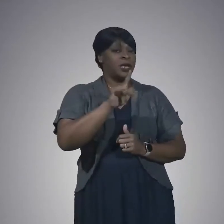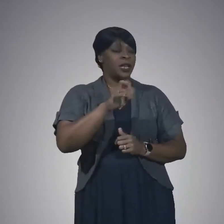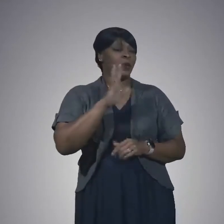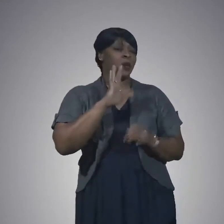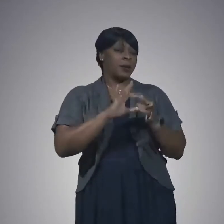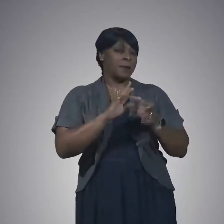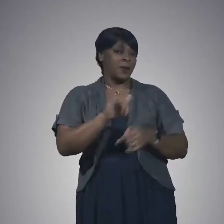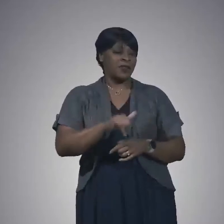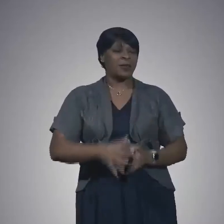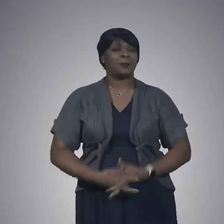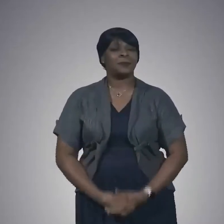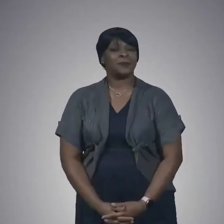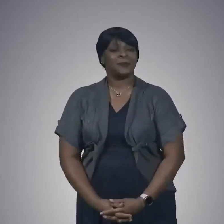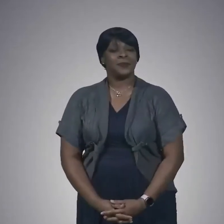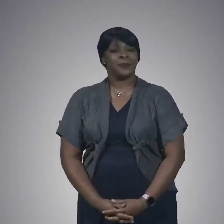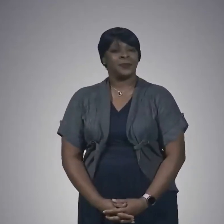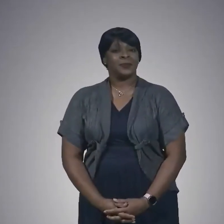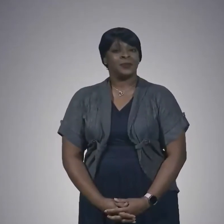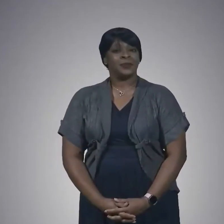that.